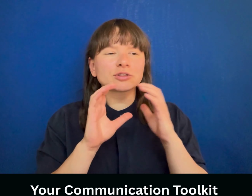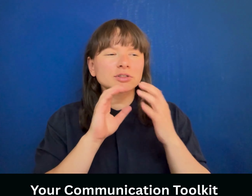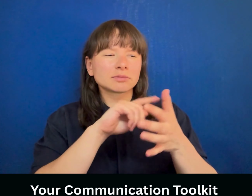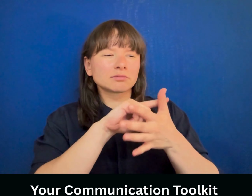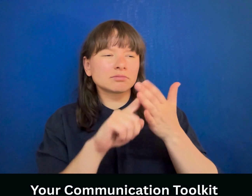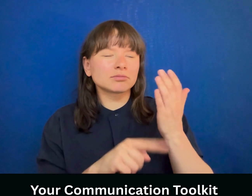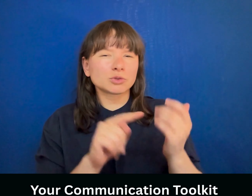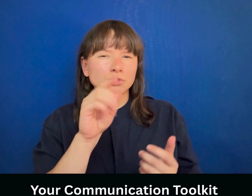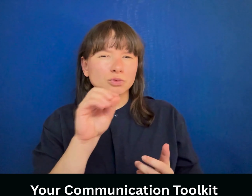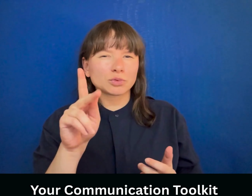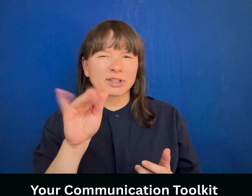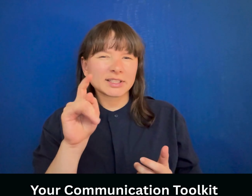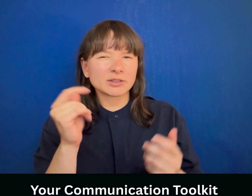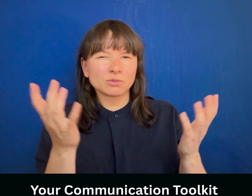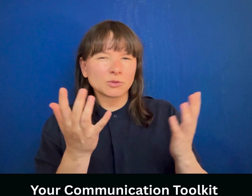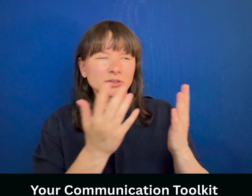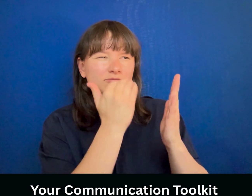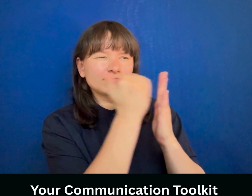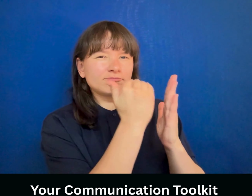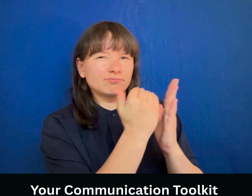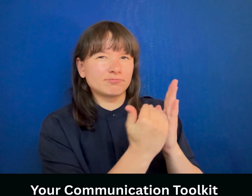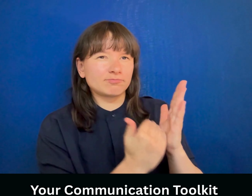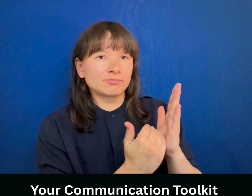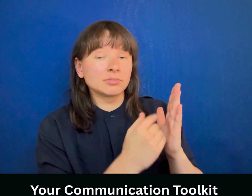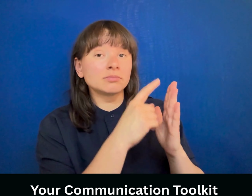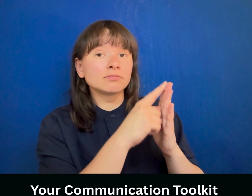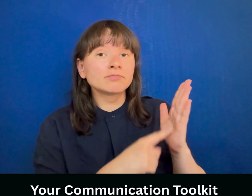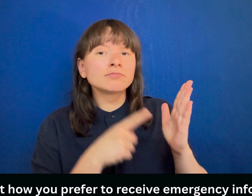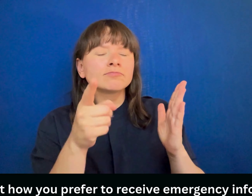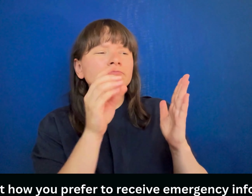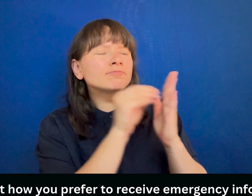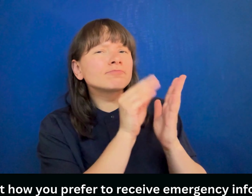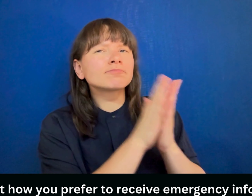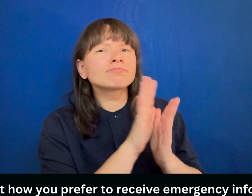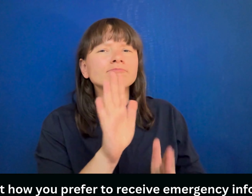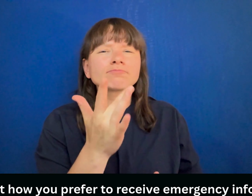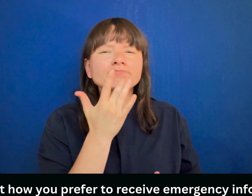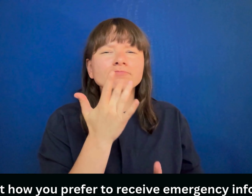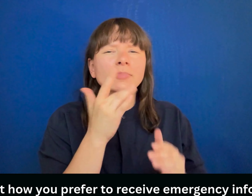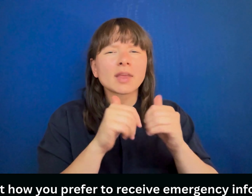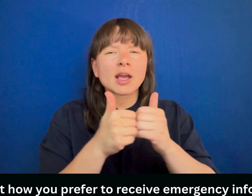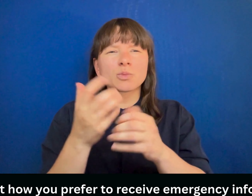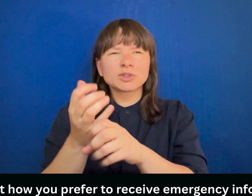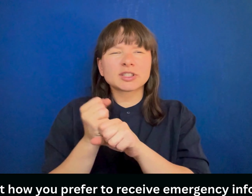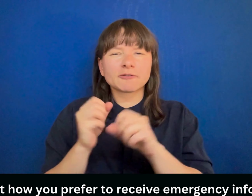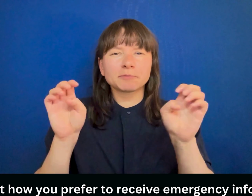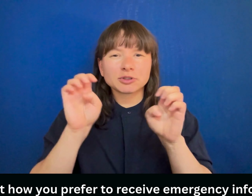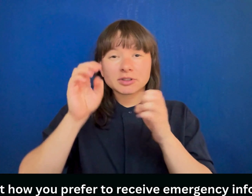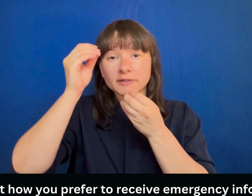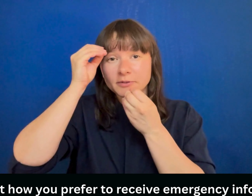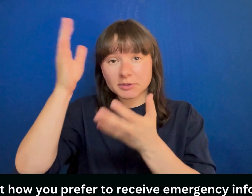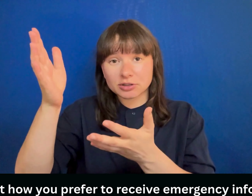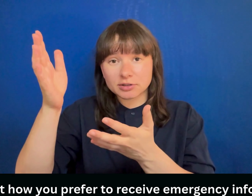Your communication toolkit. Document how you prefer to